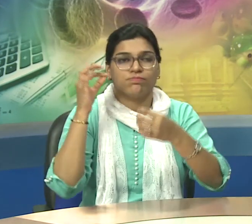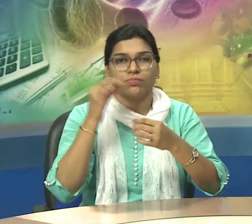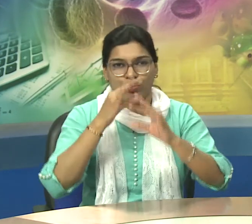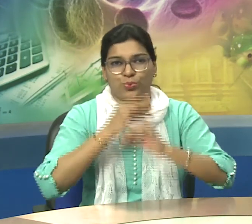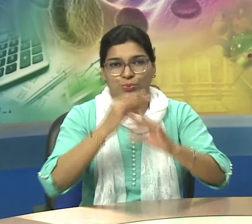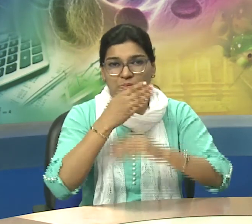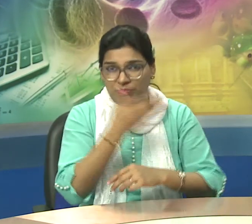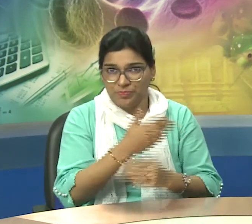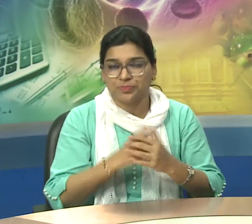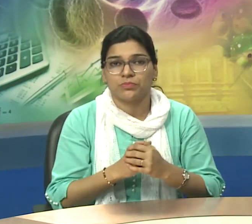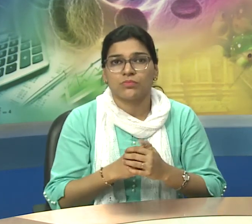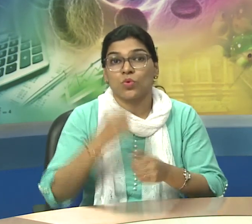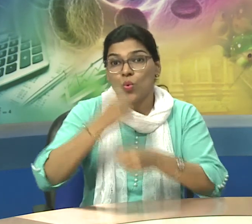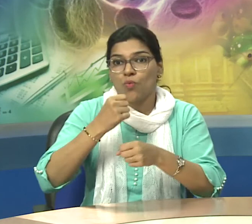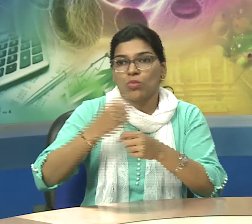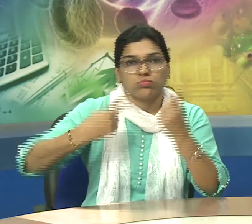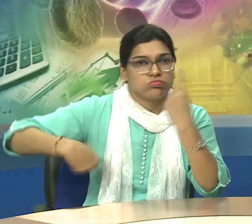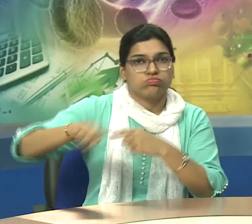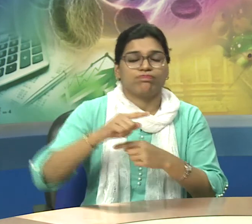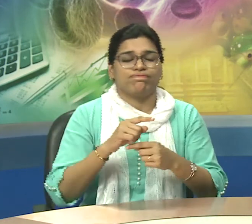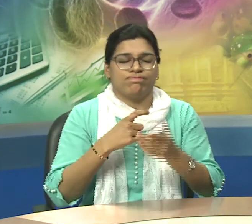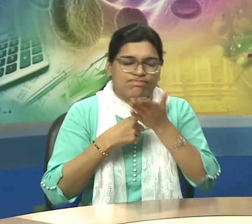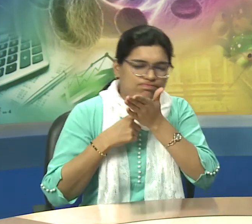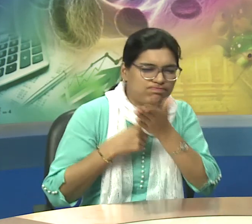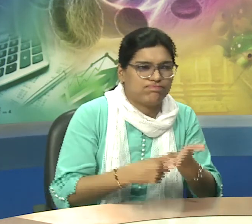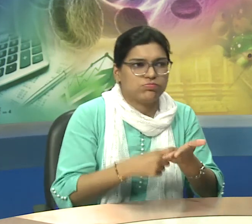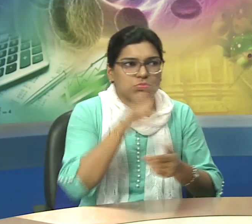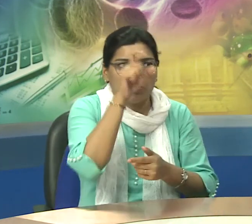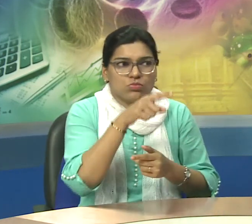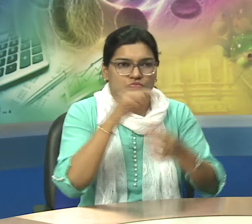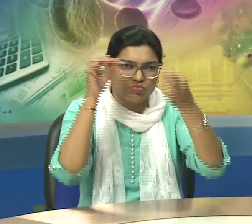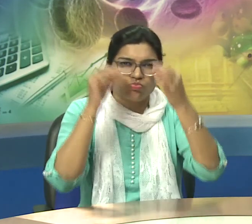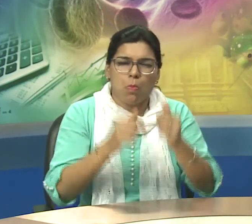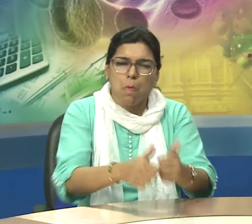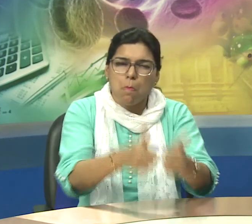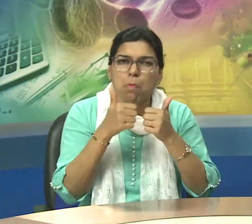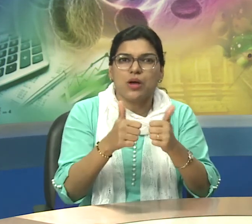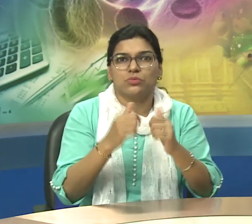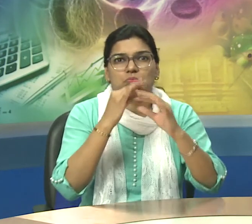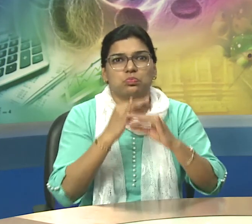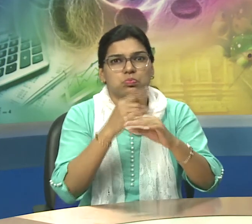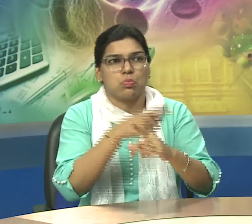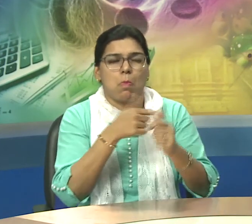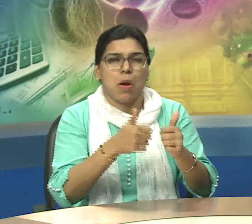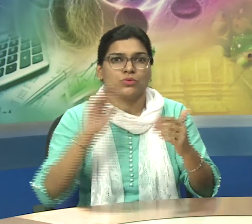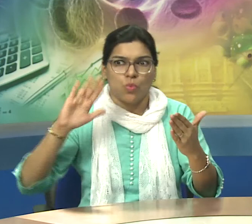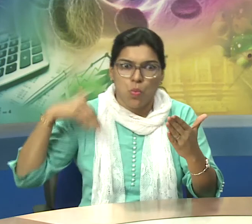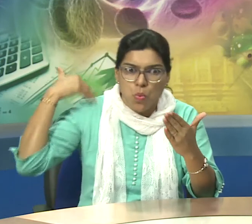great musician, the government of India declared